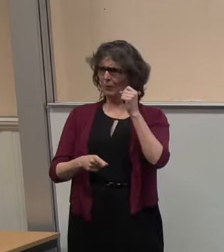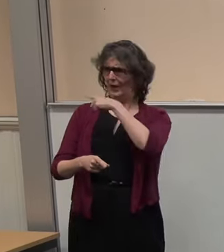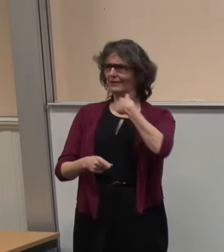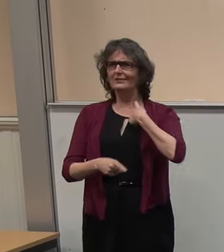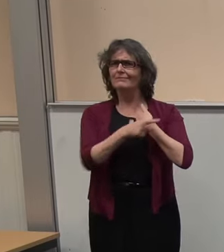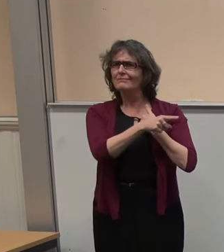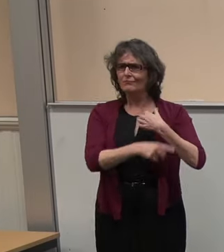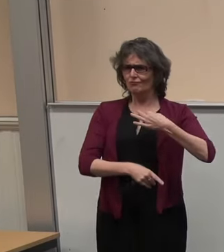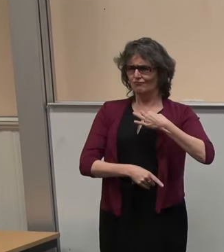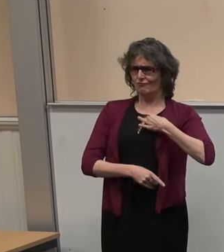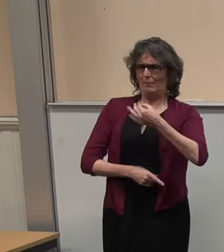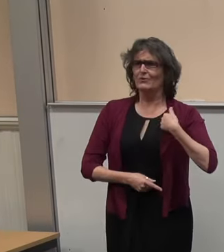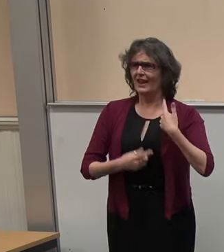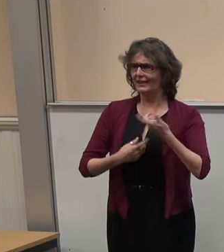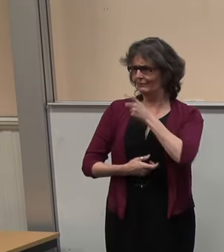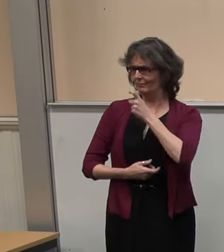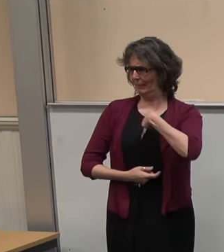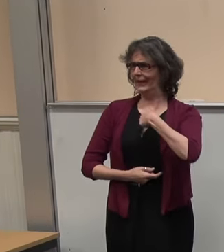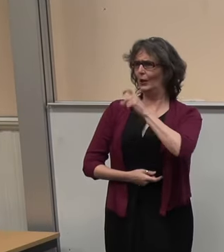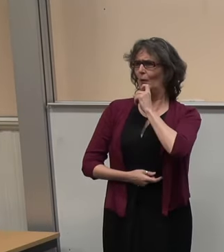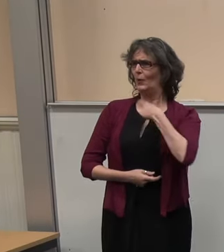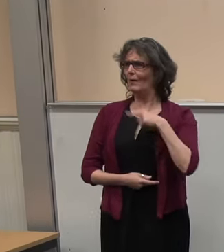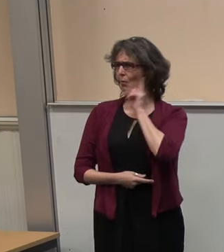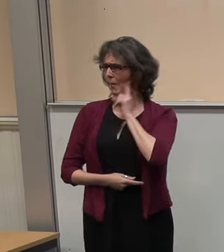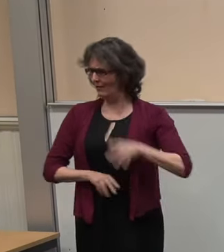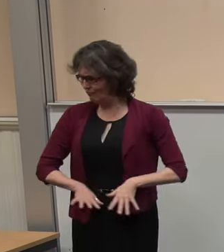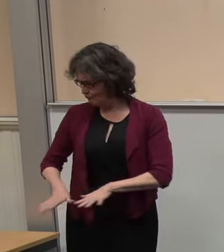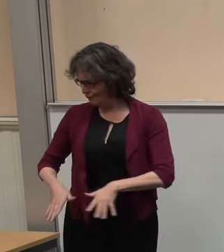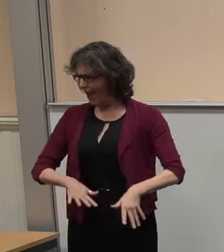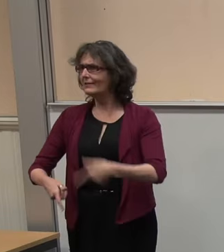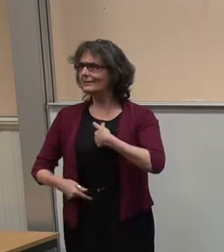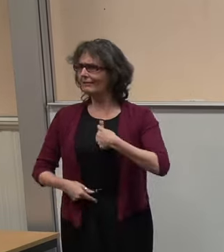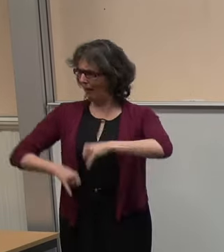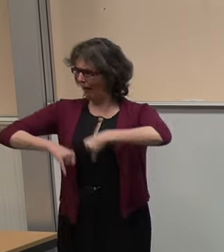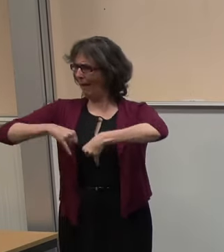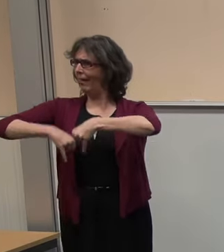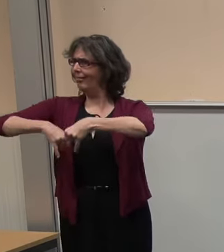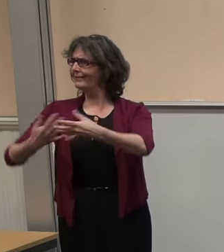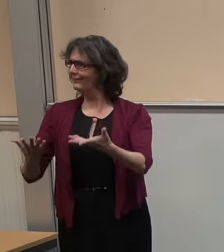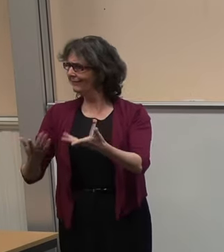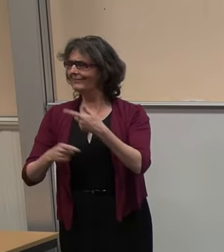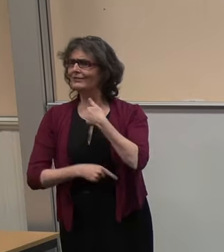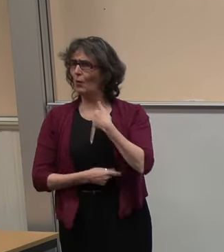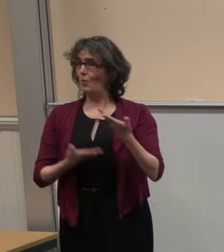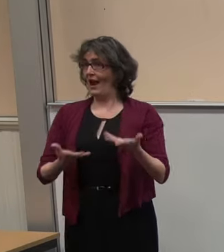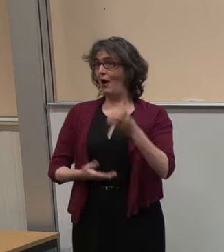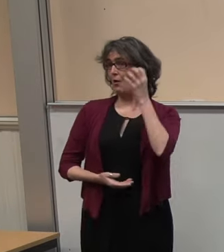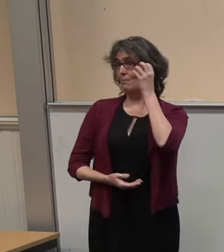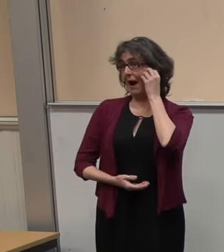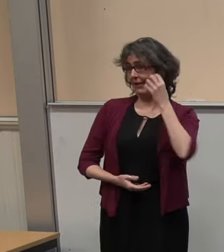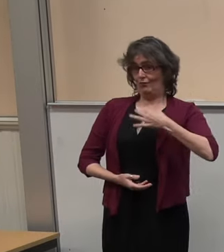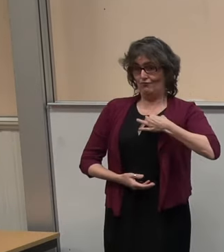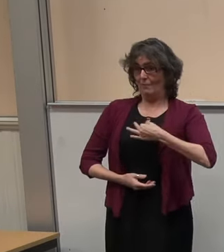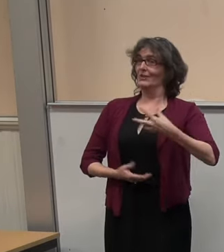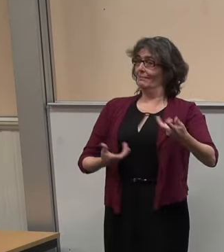by a woman in a dress and heels. So now Marion's playing the character of Michael, but like